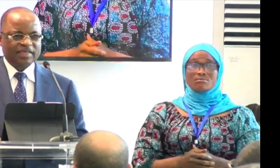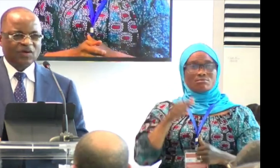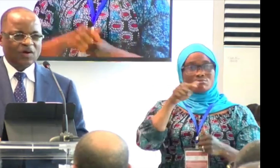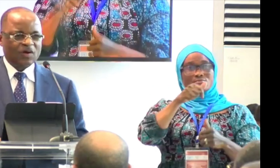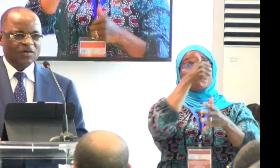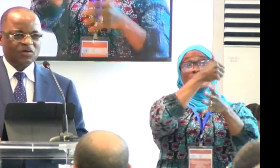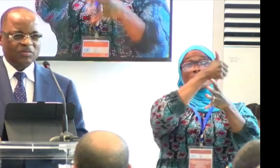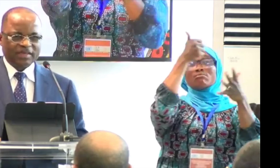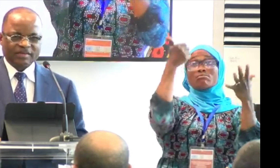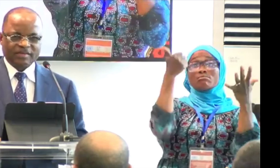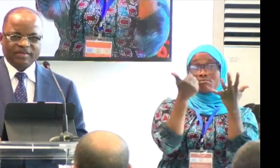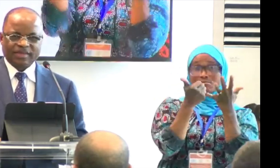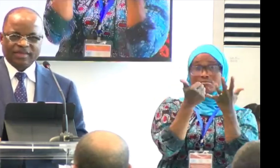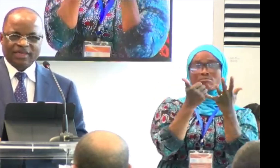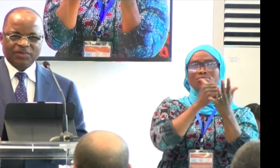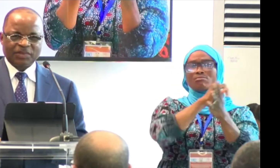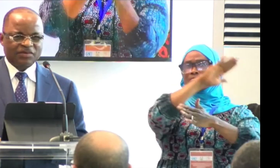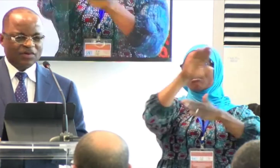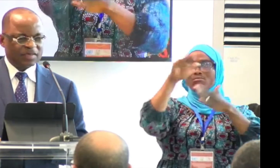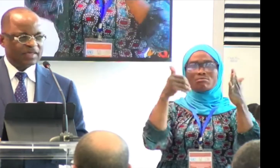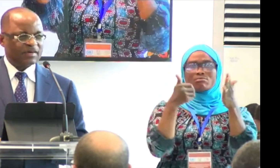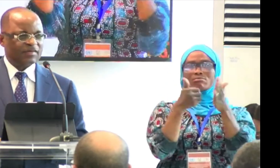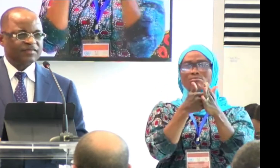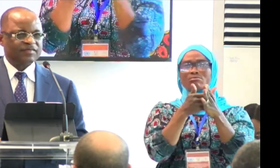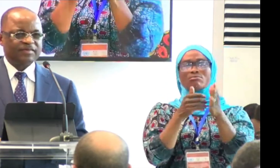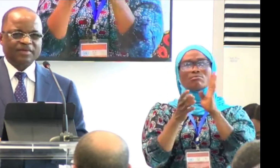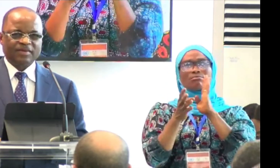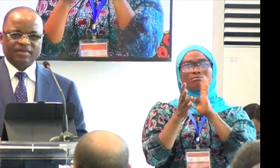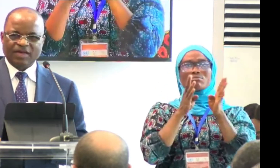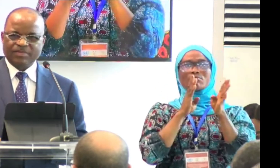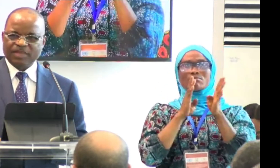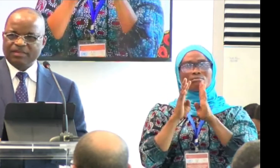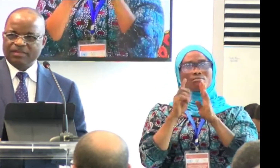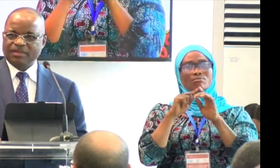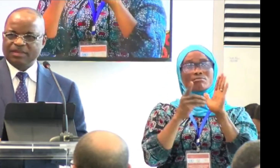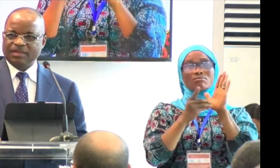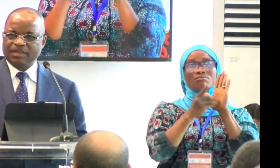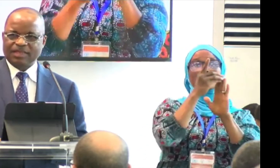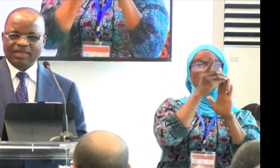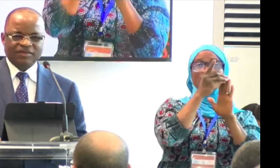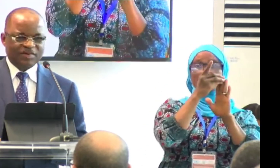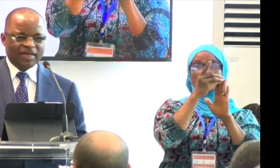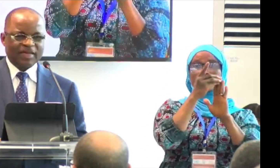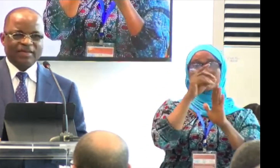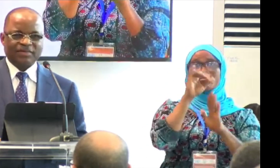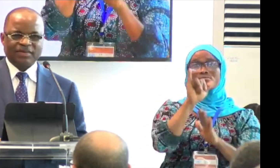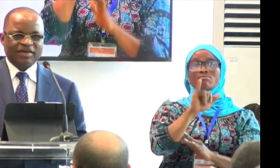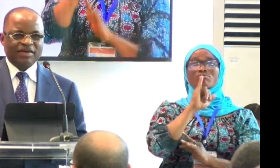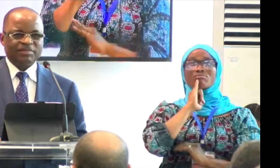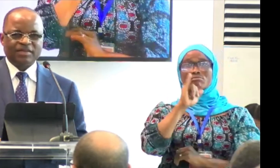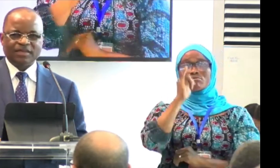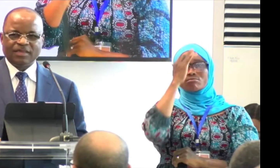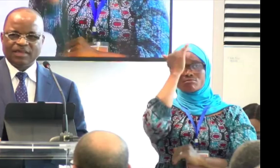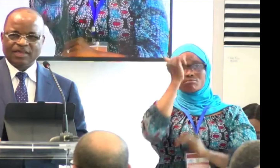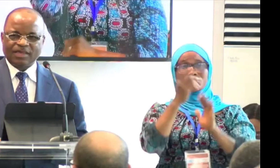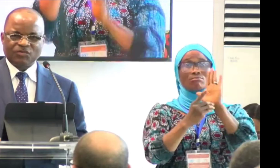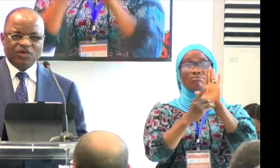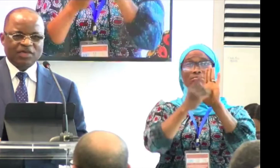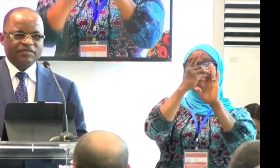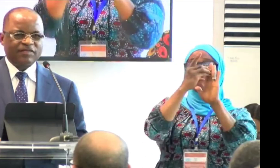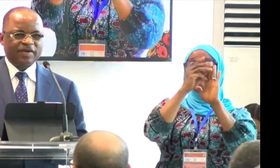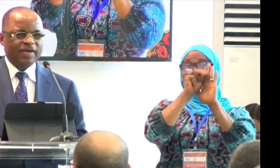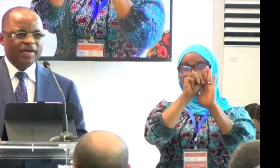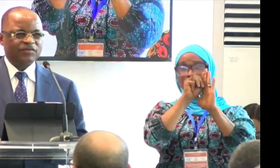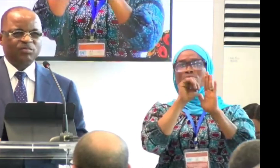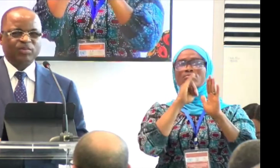Priority in all domains. Either we're talking of development, that is why development,